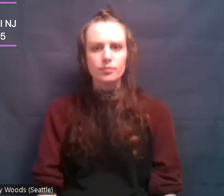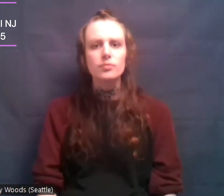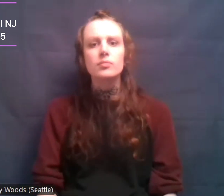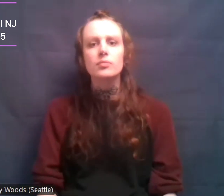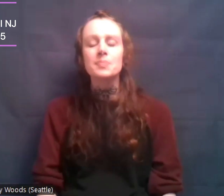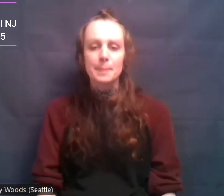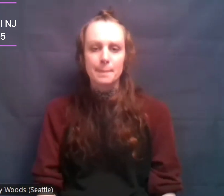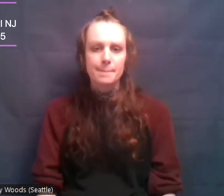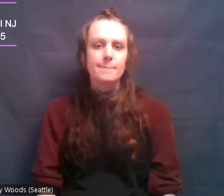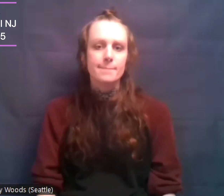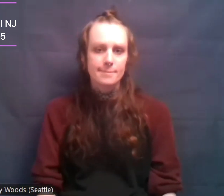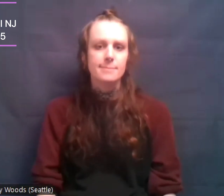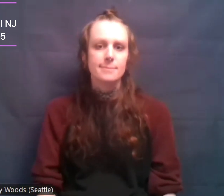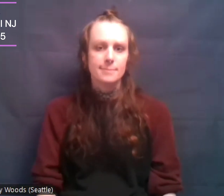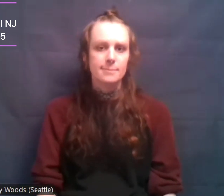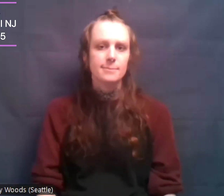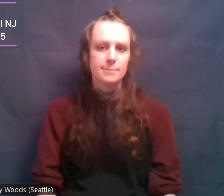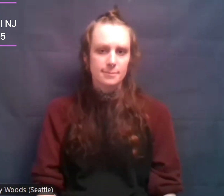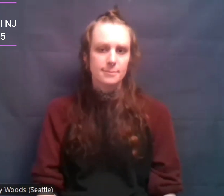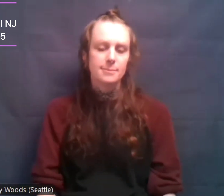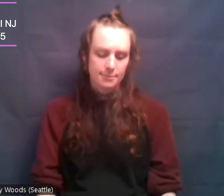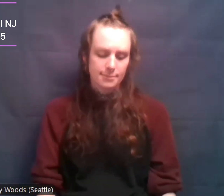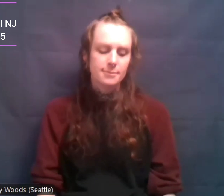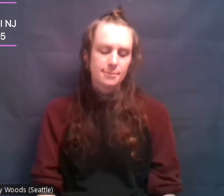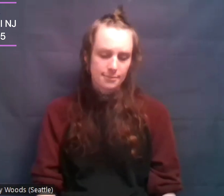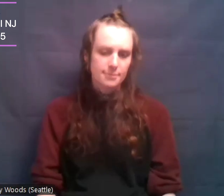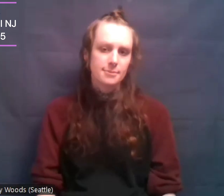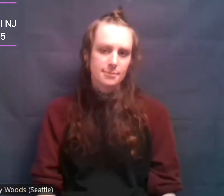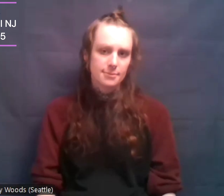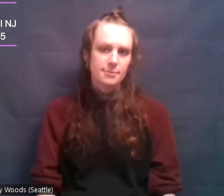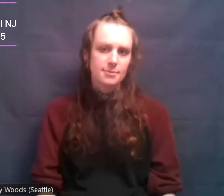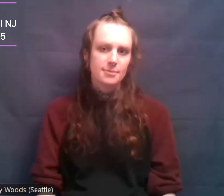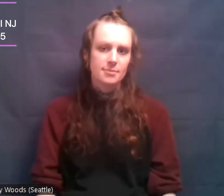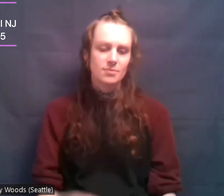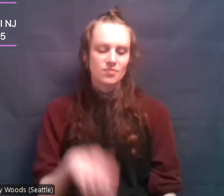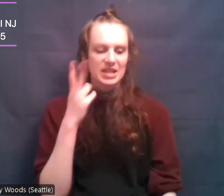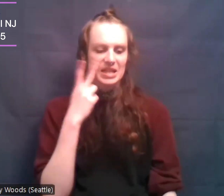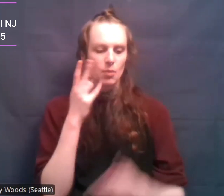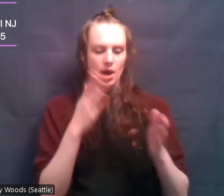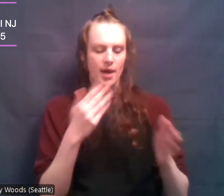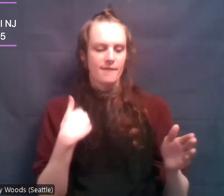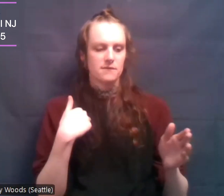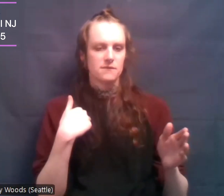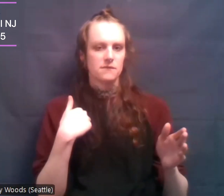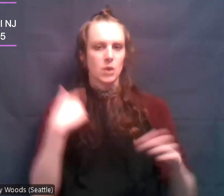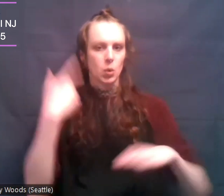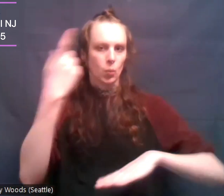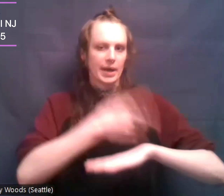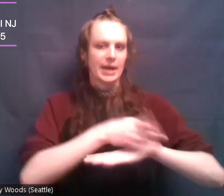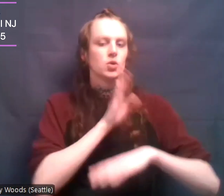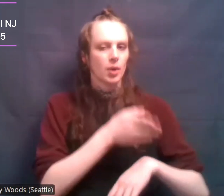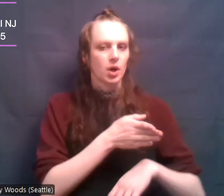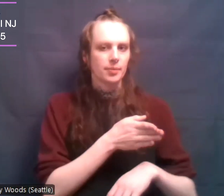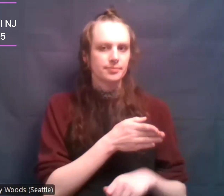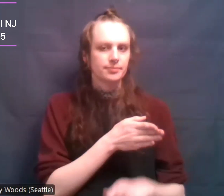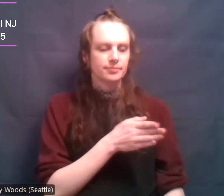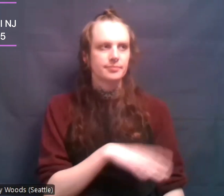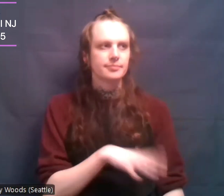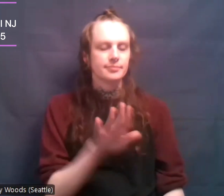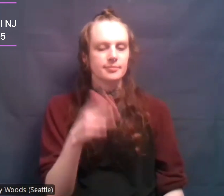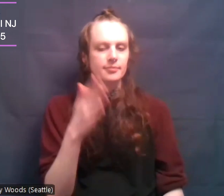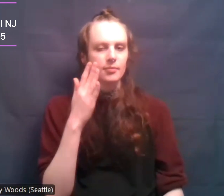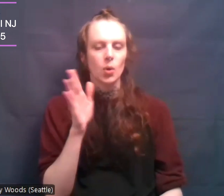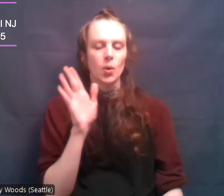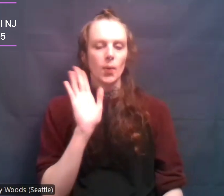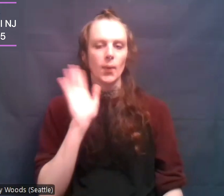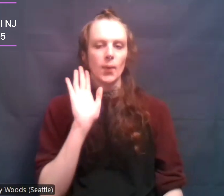it's that you know thing of seeing like a person with one day like there's this old AA saying where they're like it's you know seeing a person